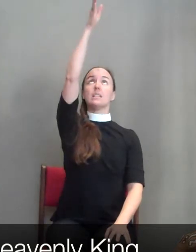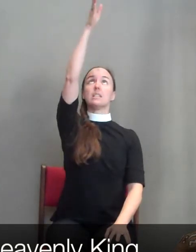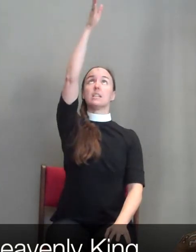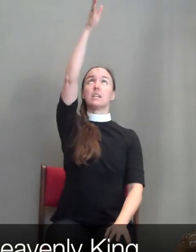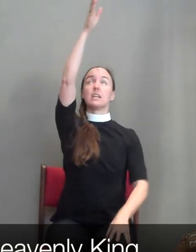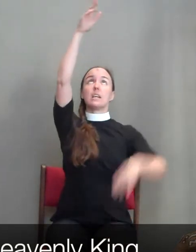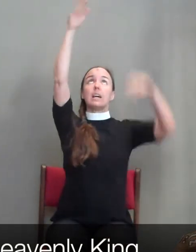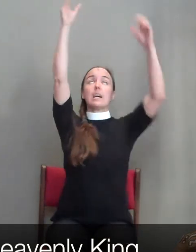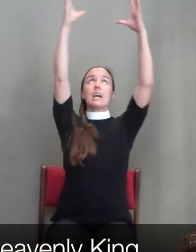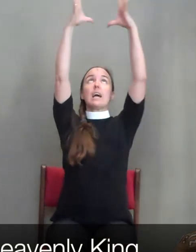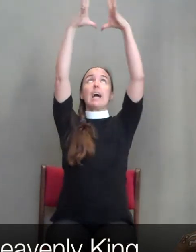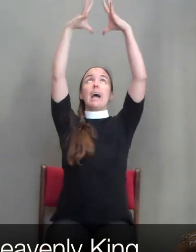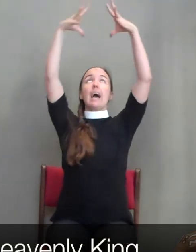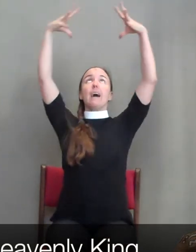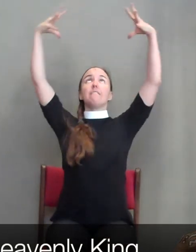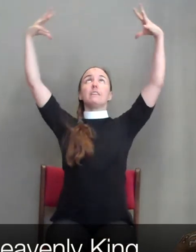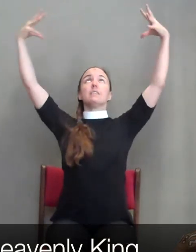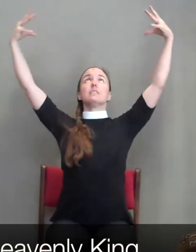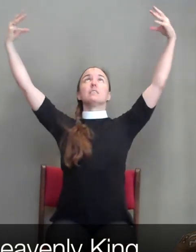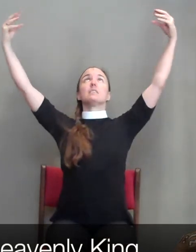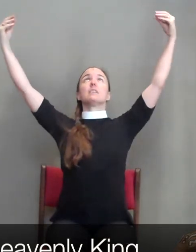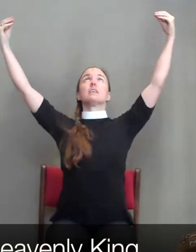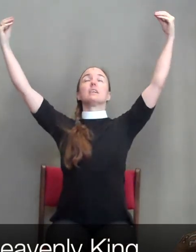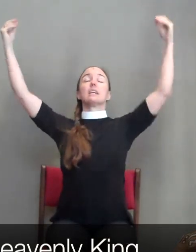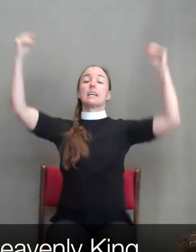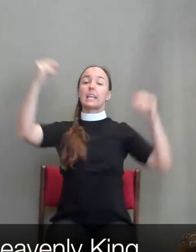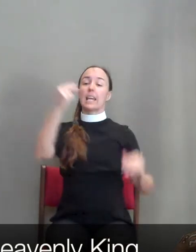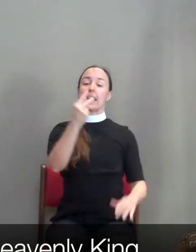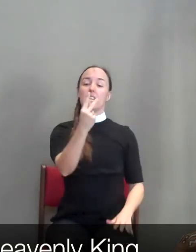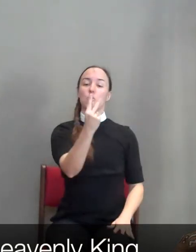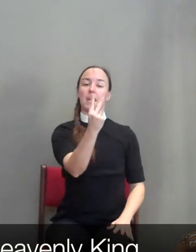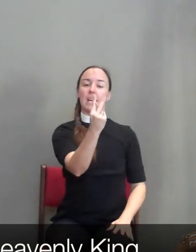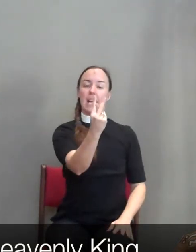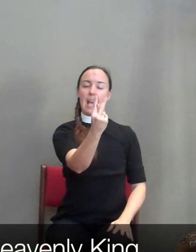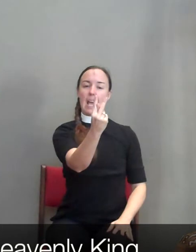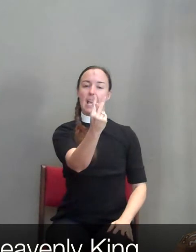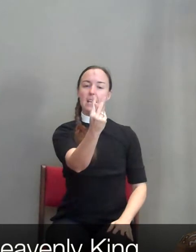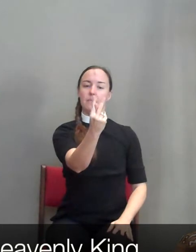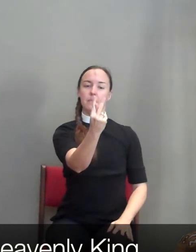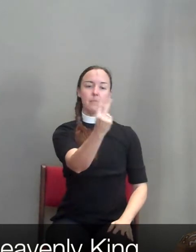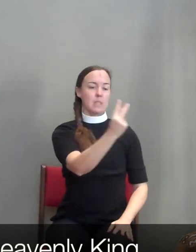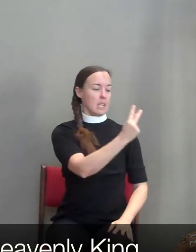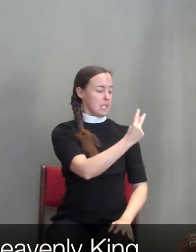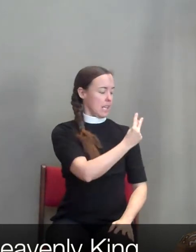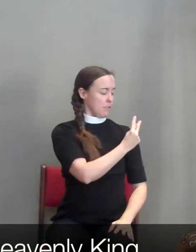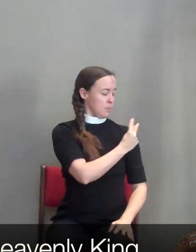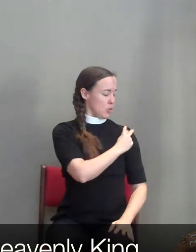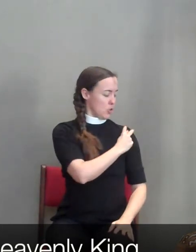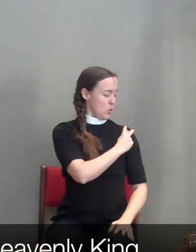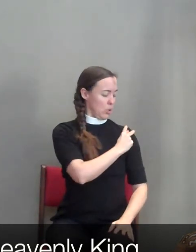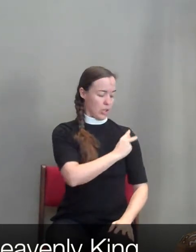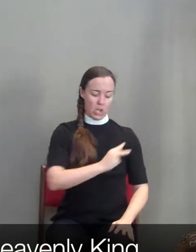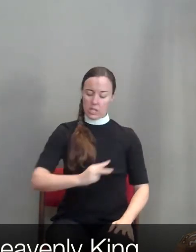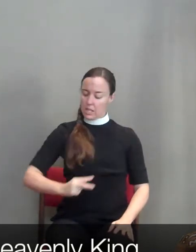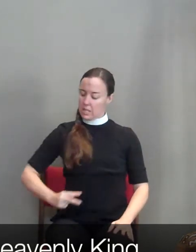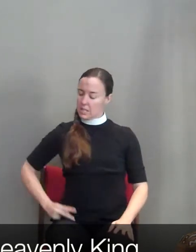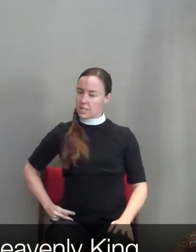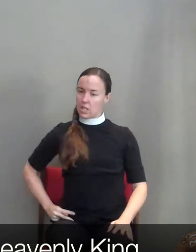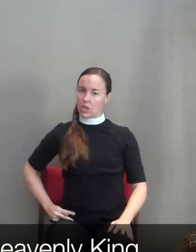God. Heaven. King. You make a K. Take it from your shoulder to your